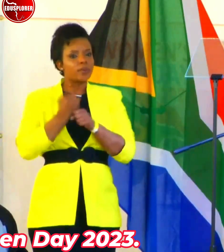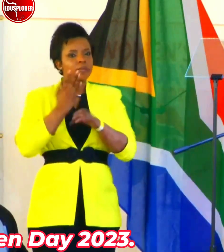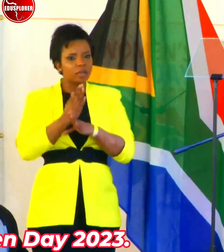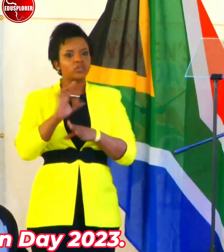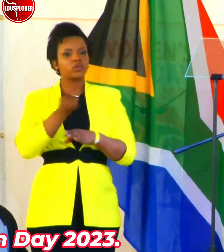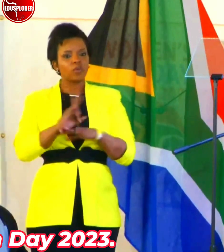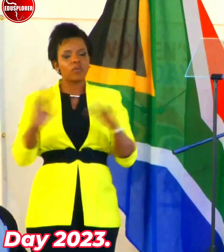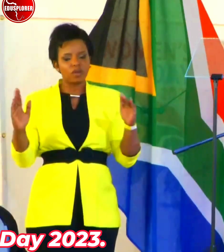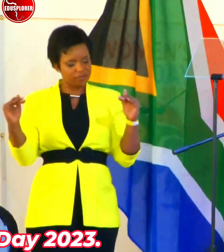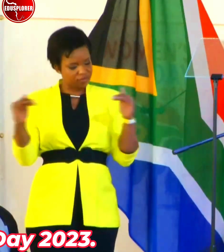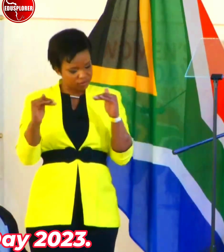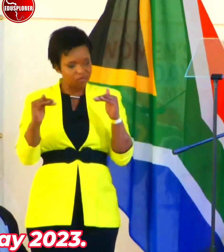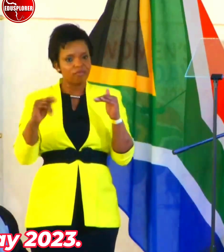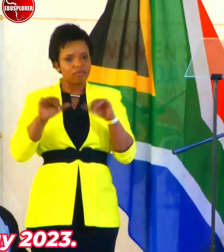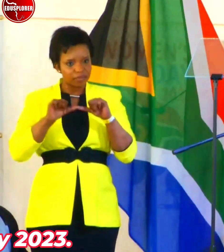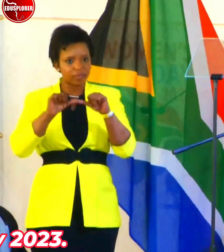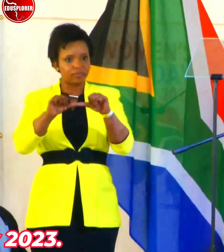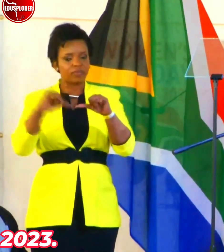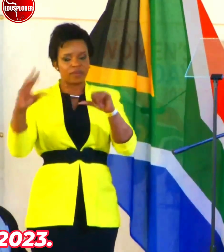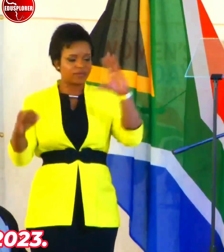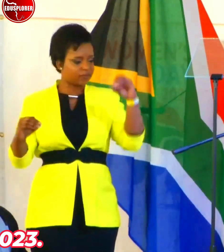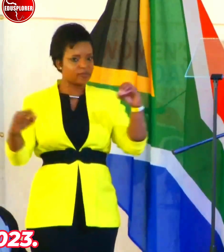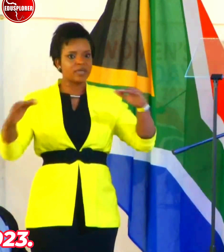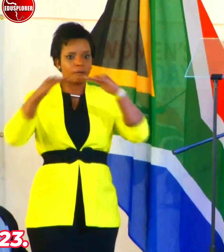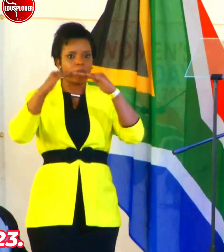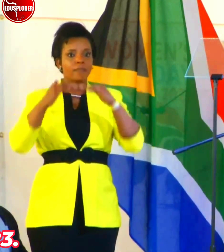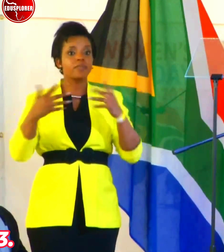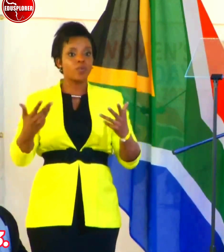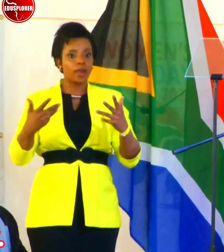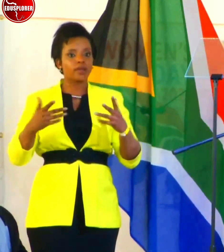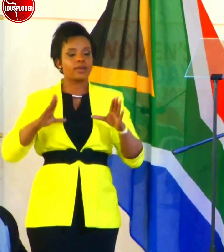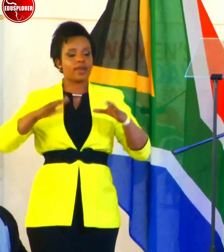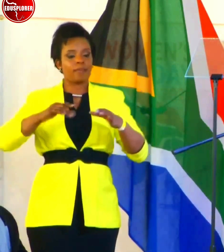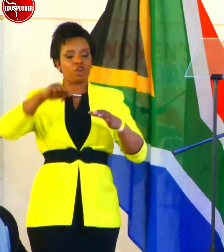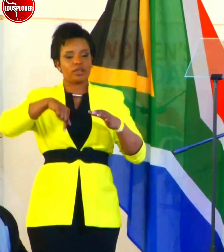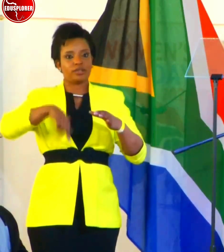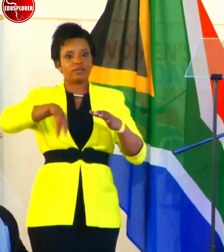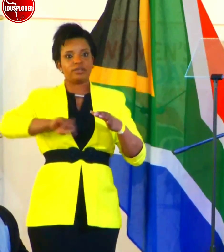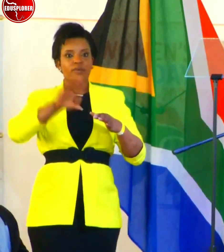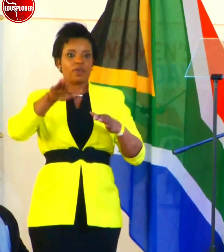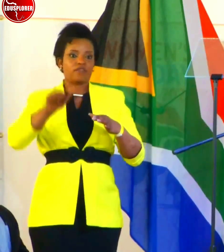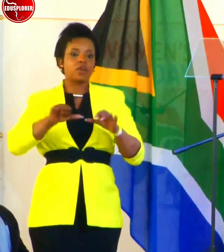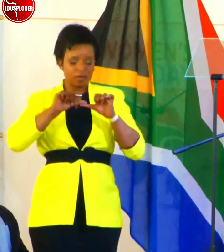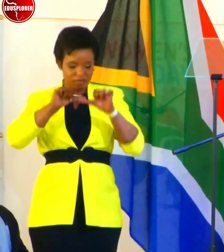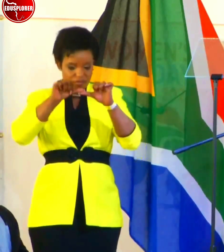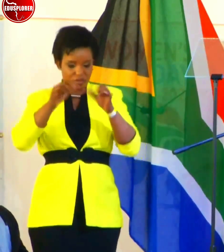that 50-50 balance in the cabinet of the Republic of South Africa.